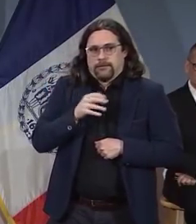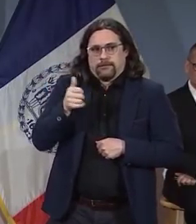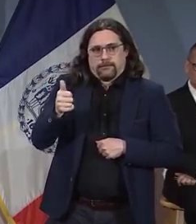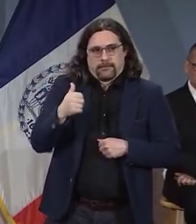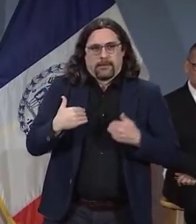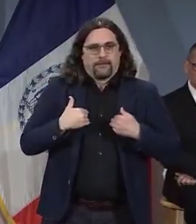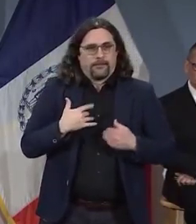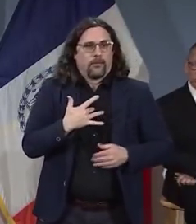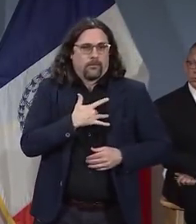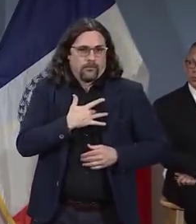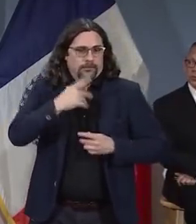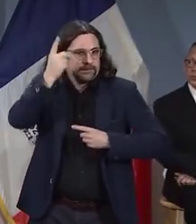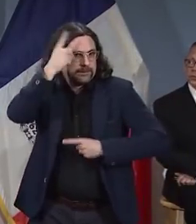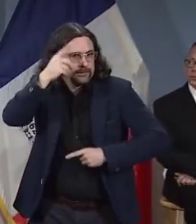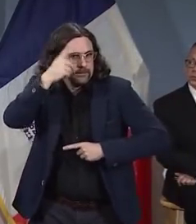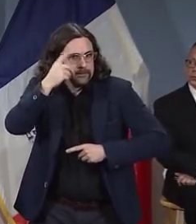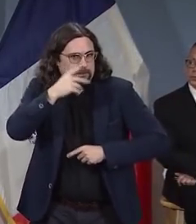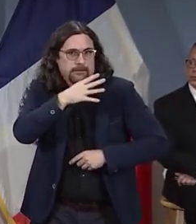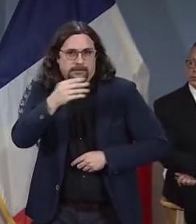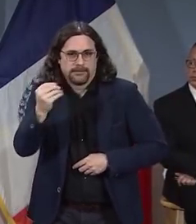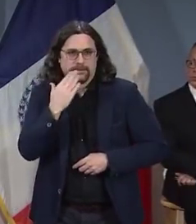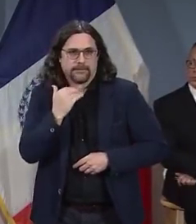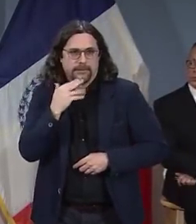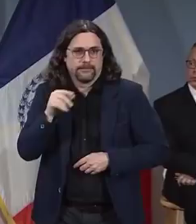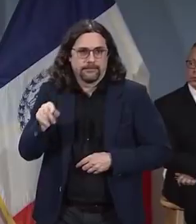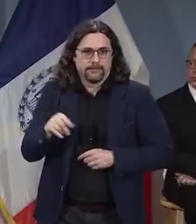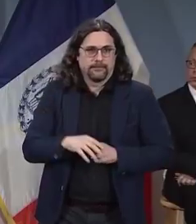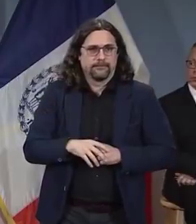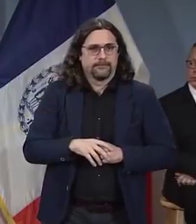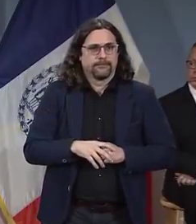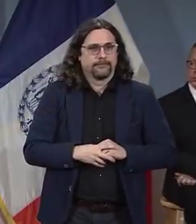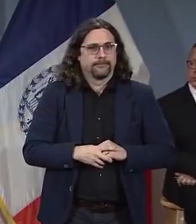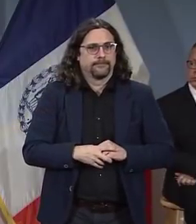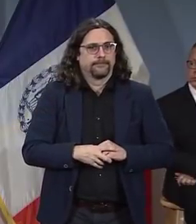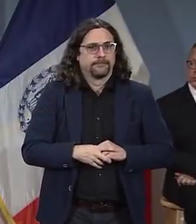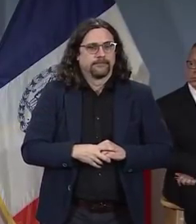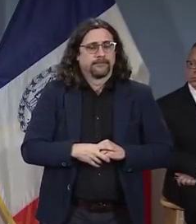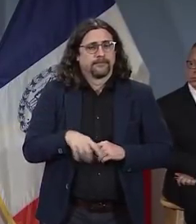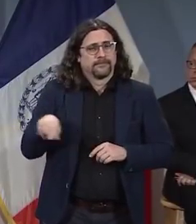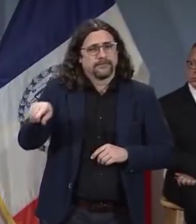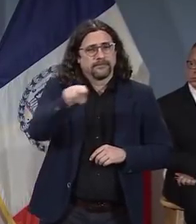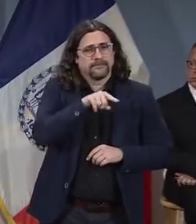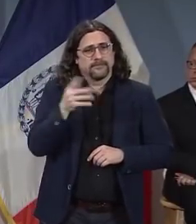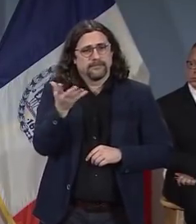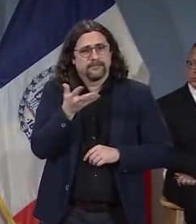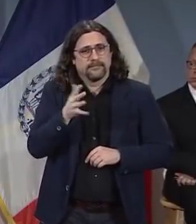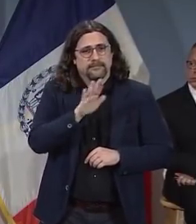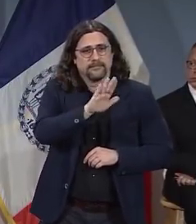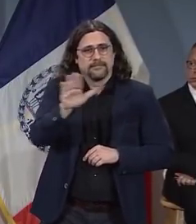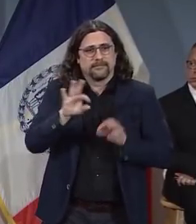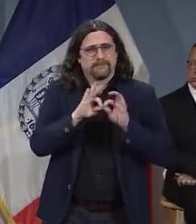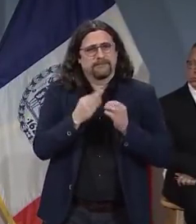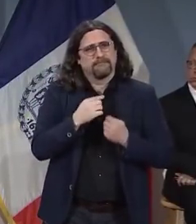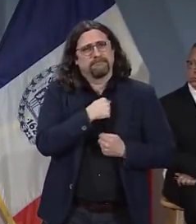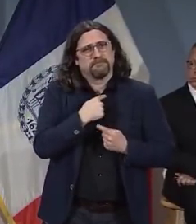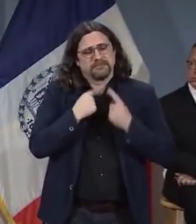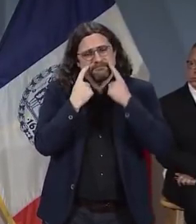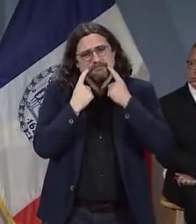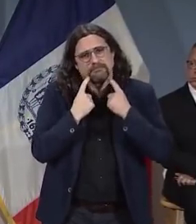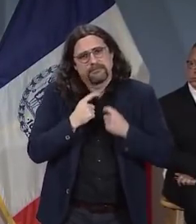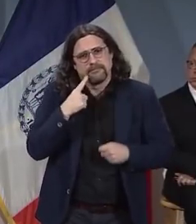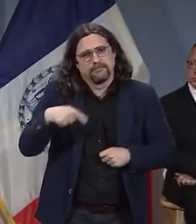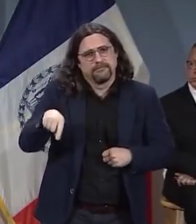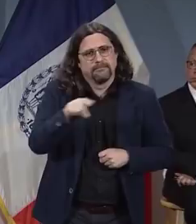We feel horrible for these families. We grieve with them. They're in our thoughts and prayers. And it is a reminder to